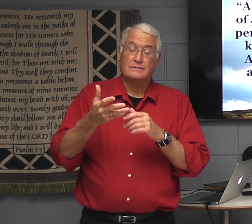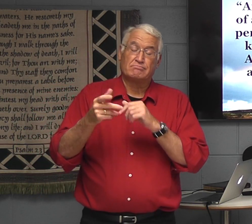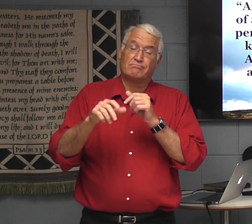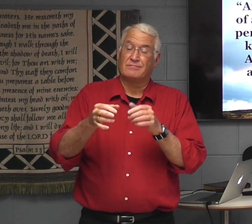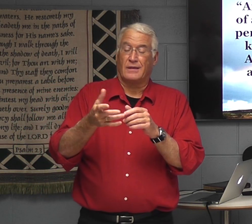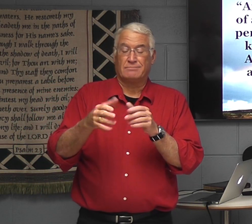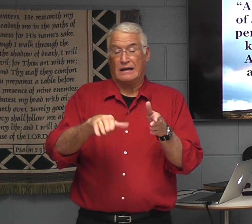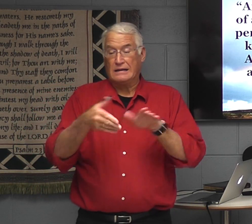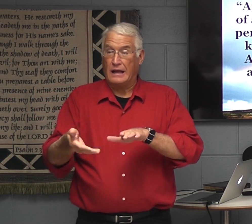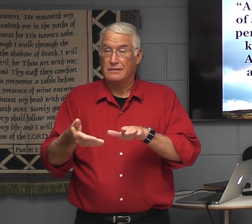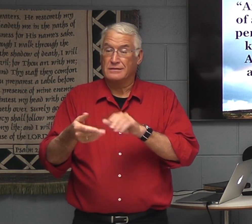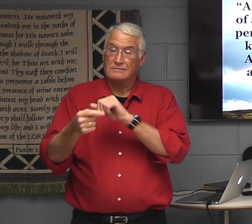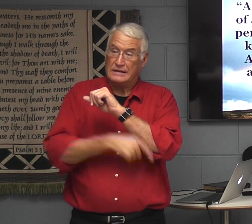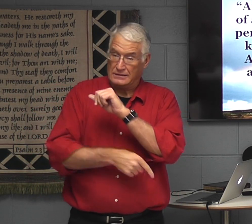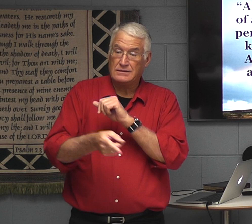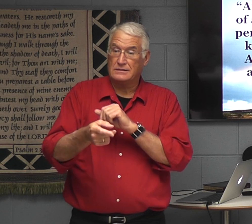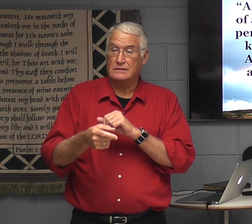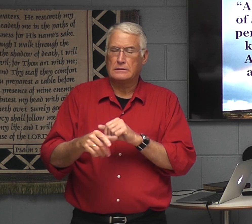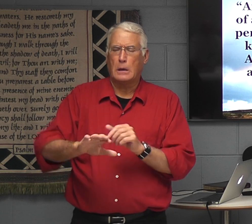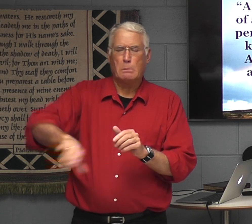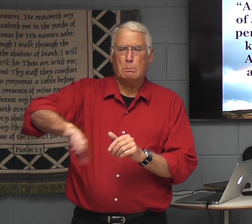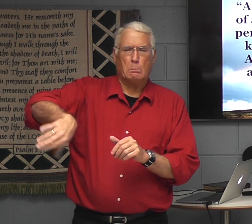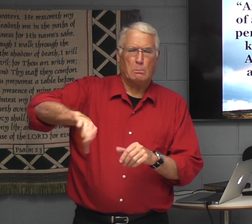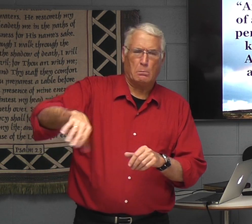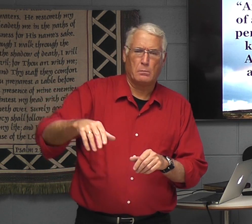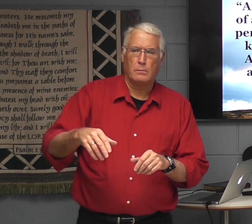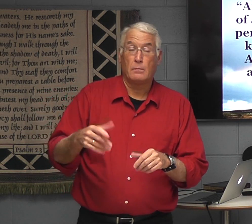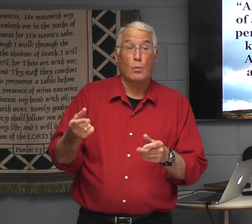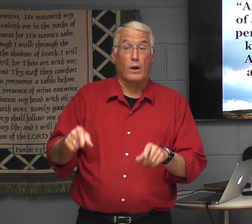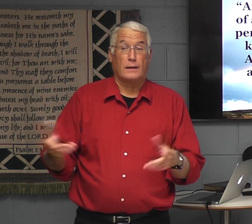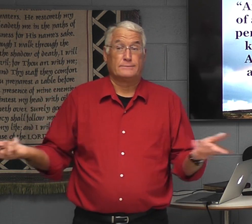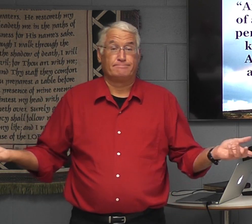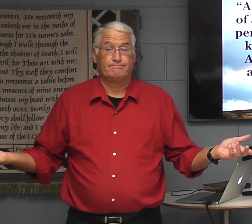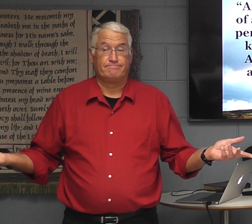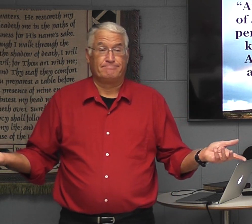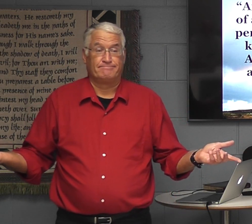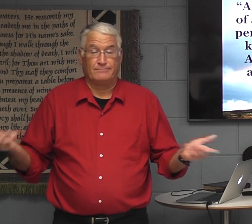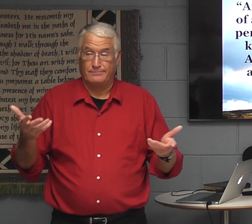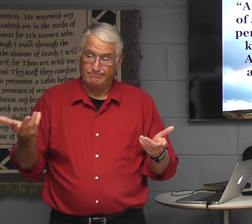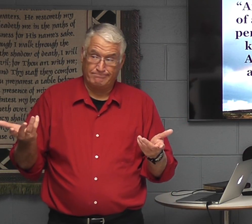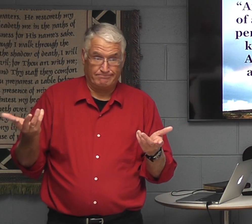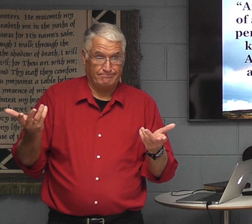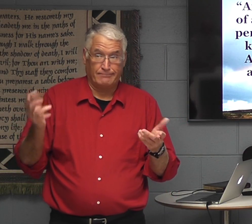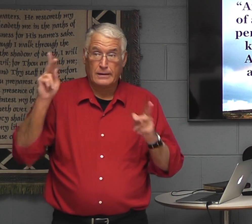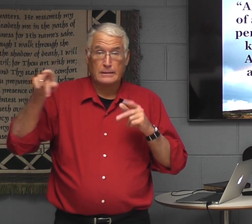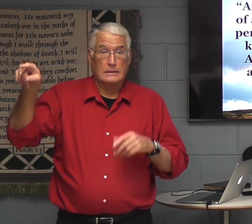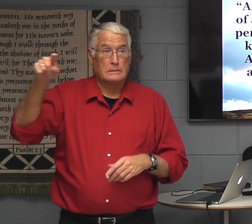for example, the death sentence. There's a lot of people who don't agree with it.